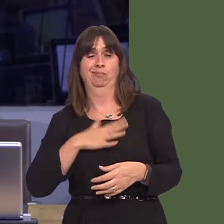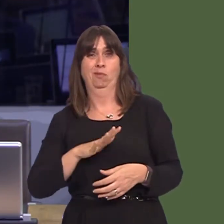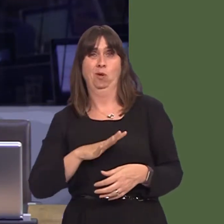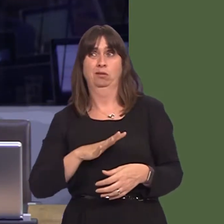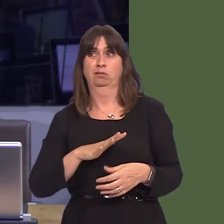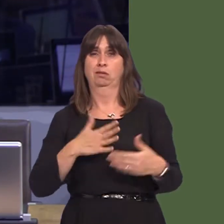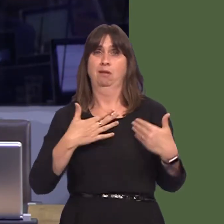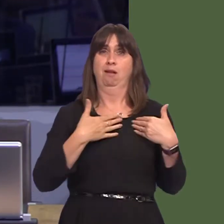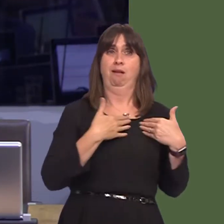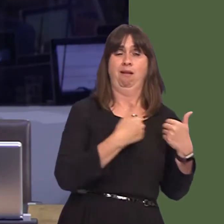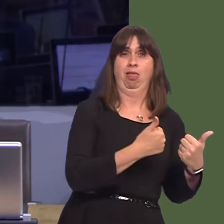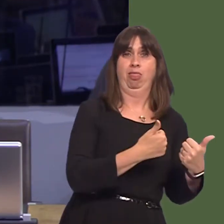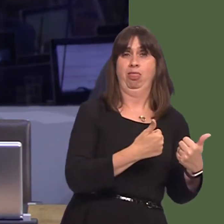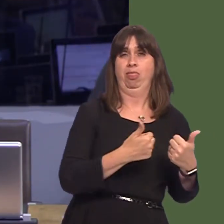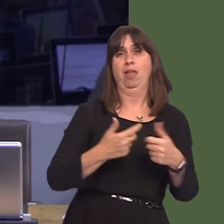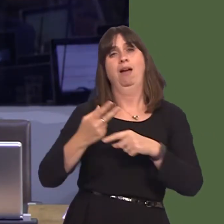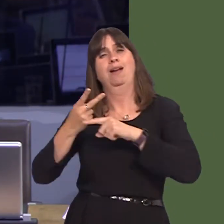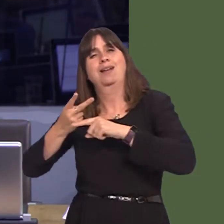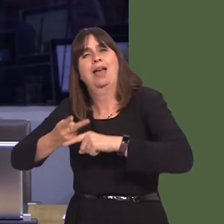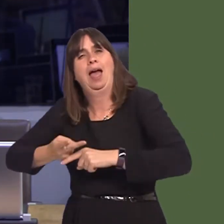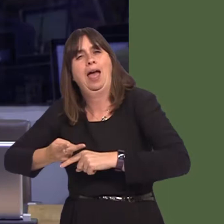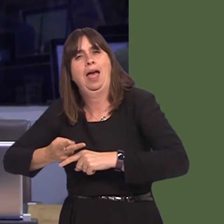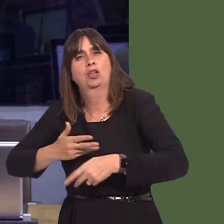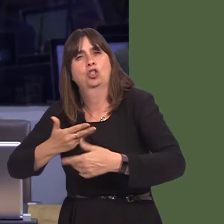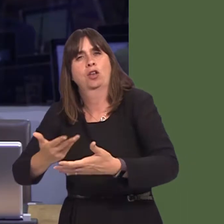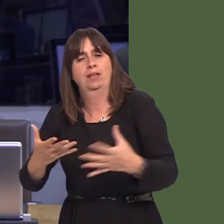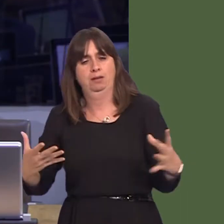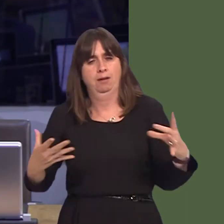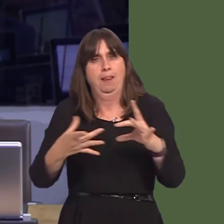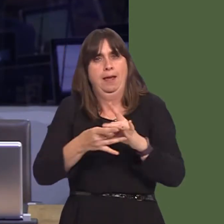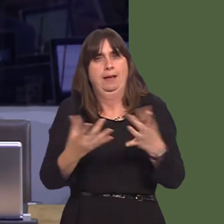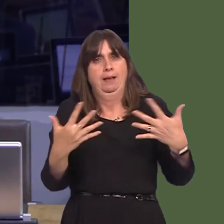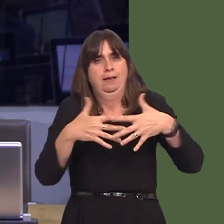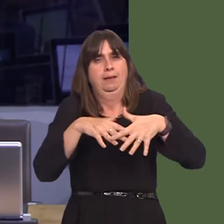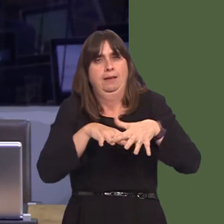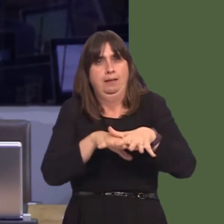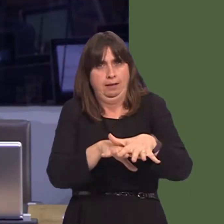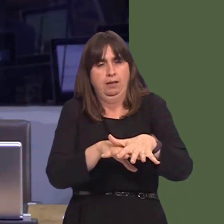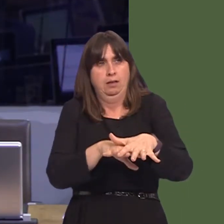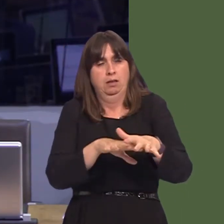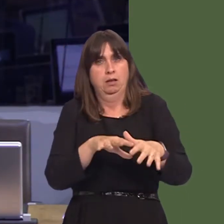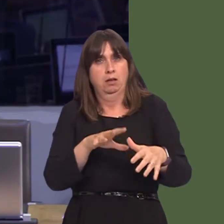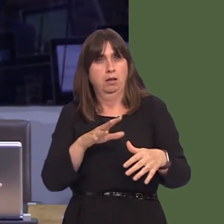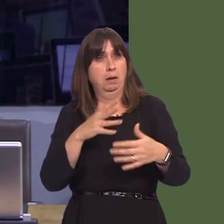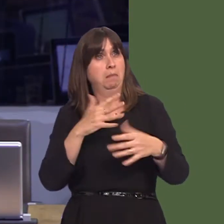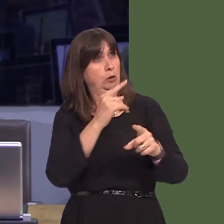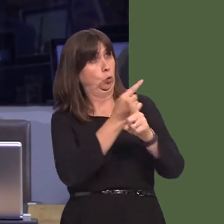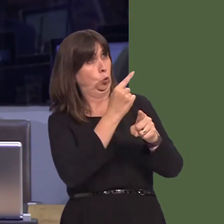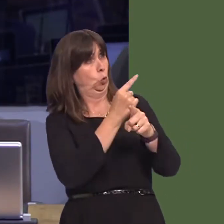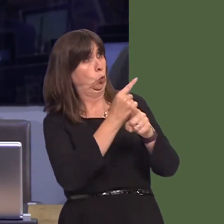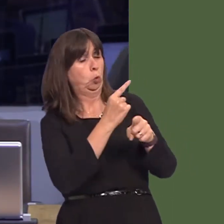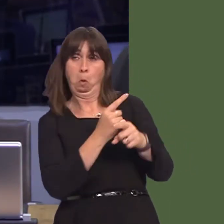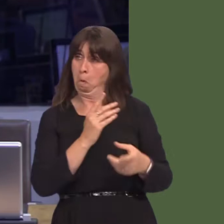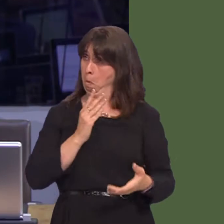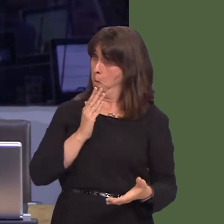care closer together. But the reality is that people have heard these rumours in the past, and the truth